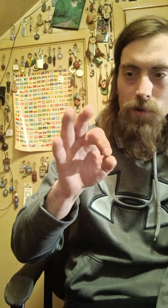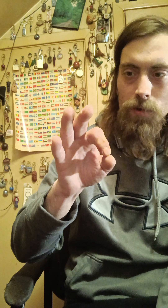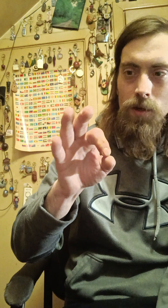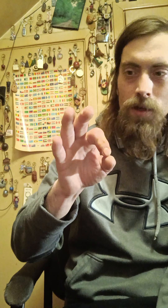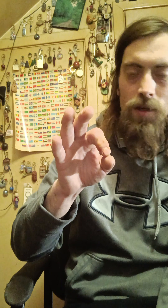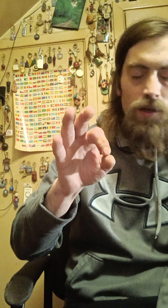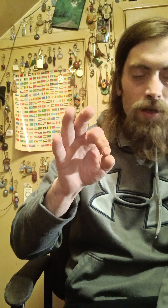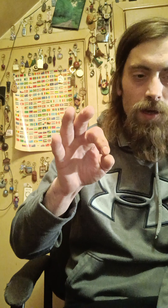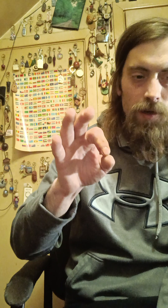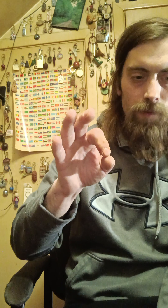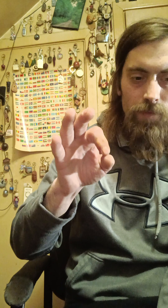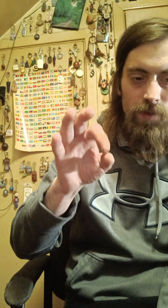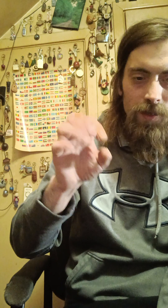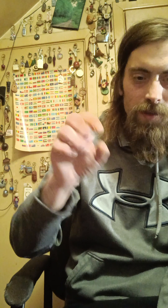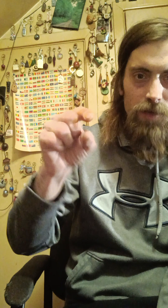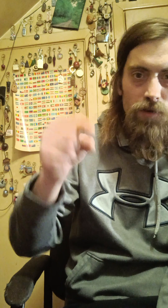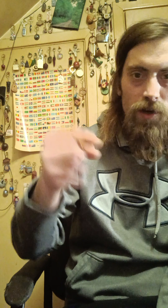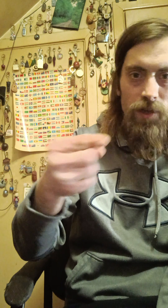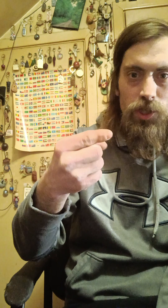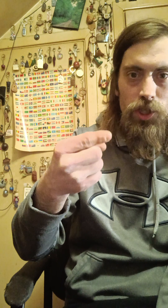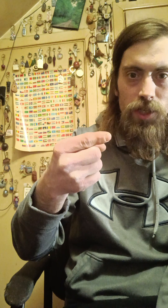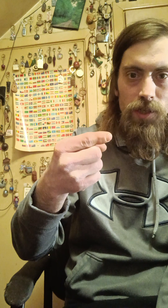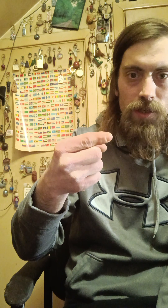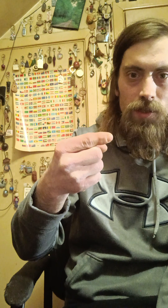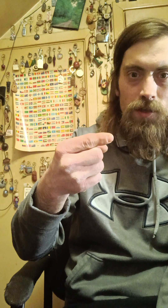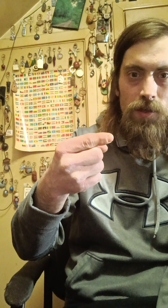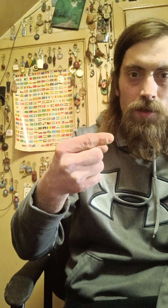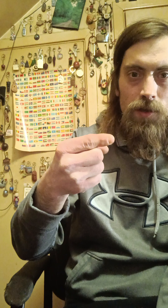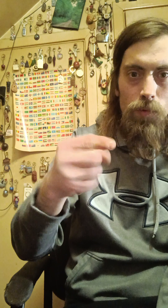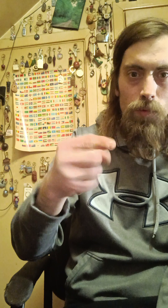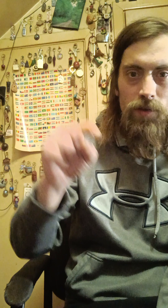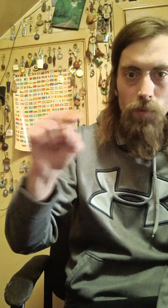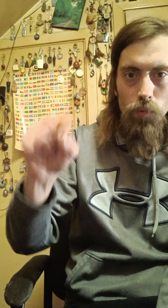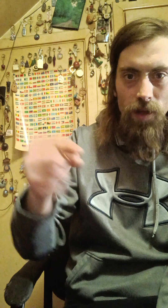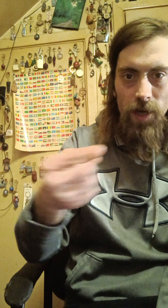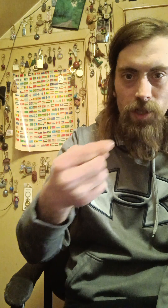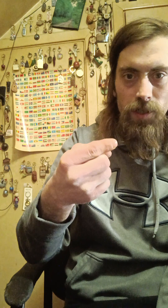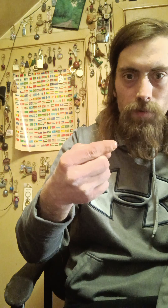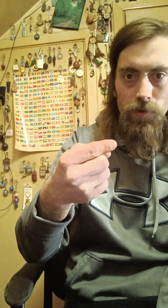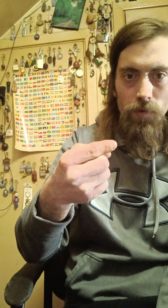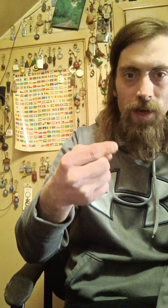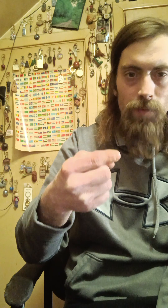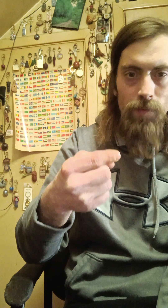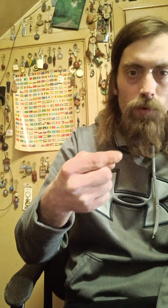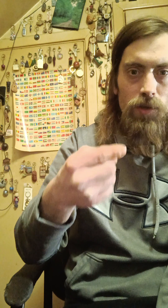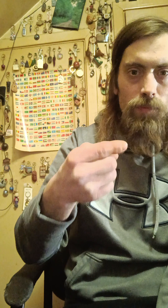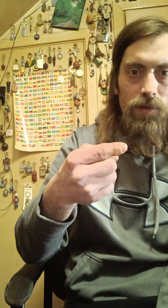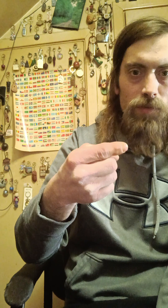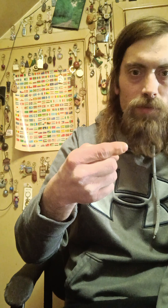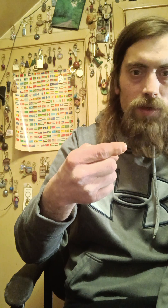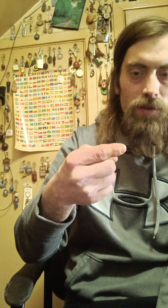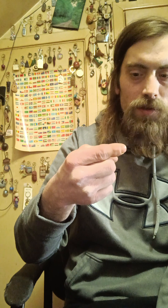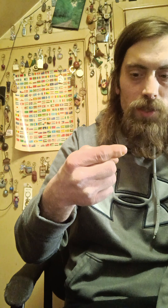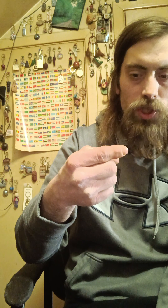video. Um, then you've got G, which some will actually do the hand motion, but this is basically G,